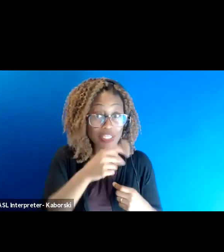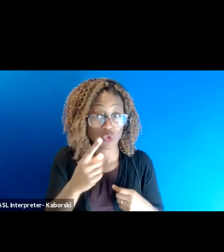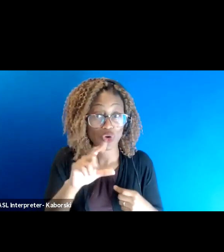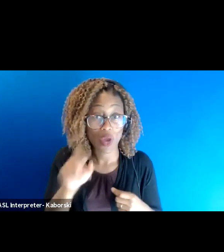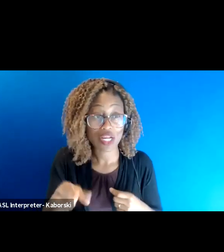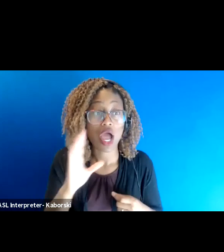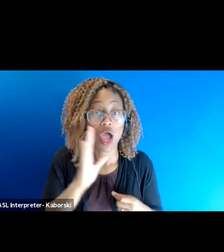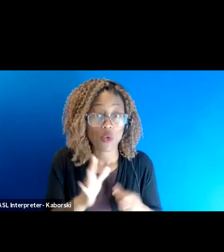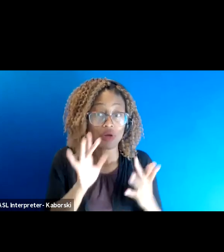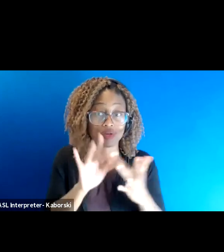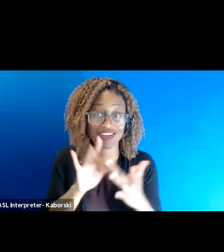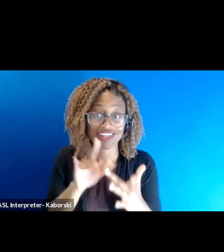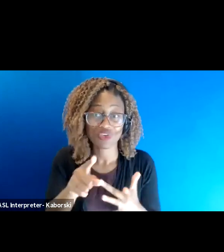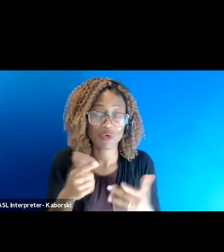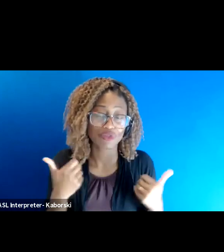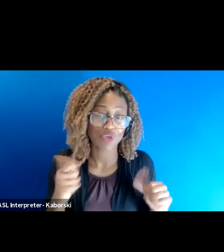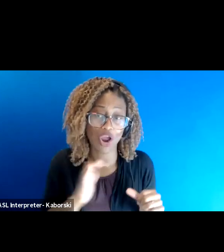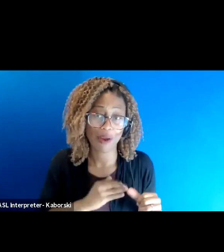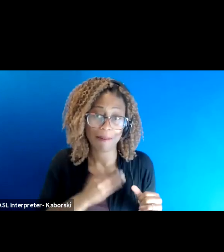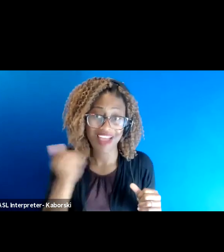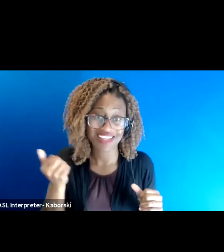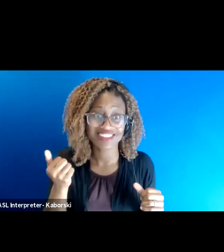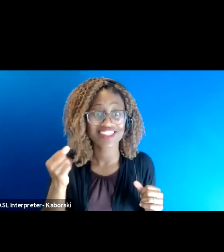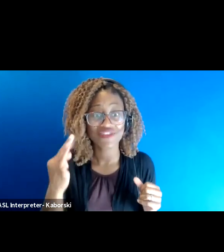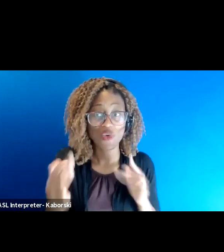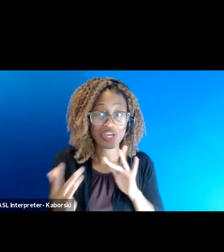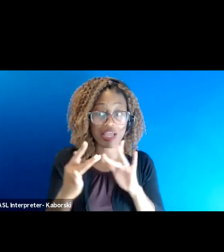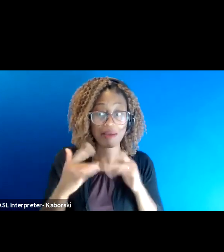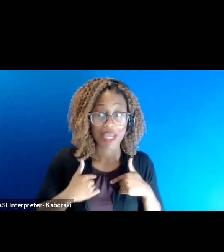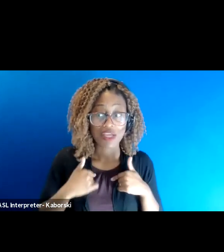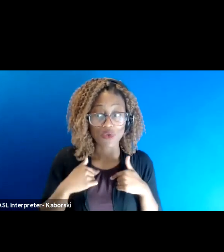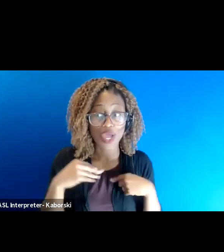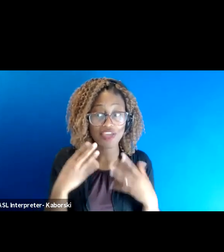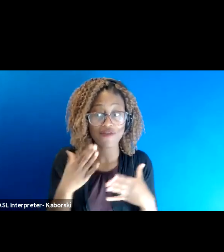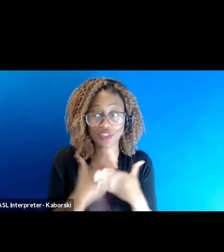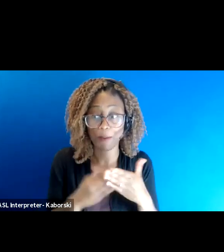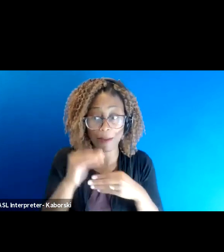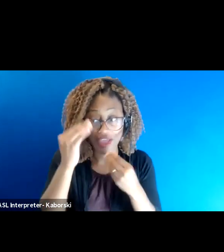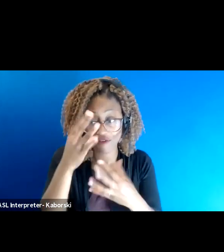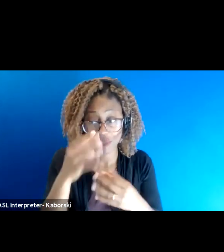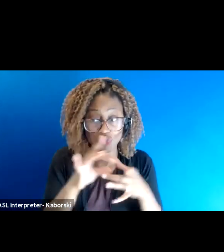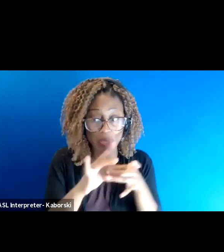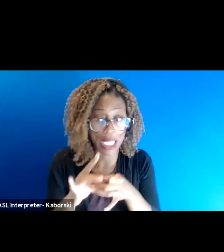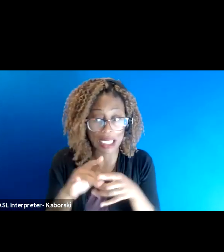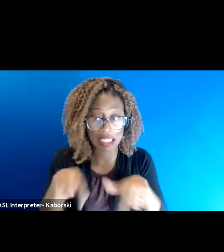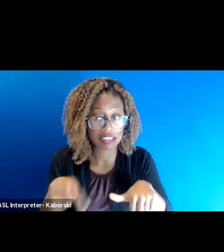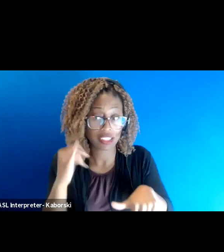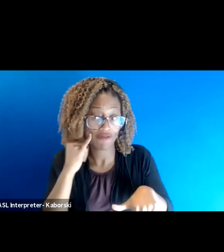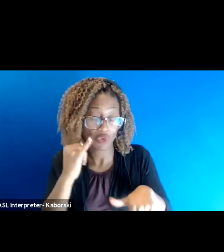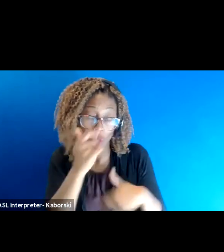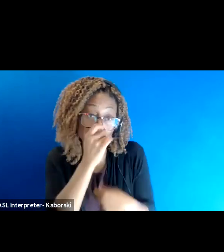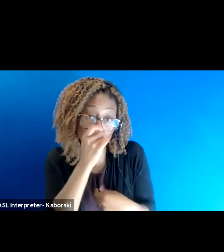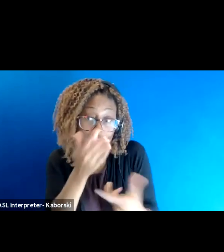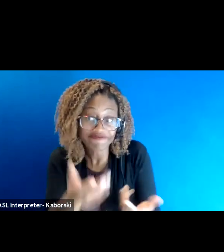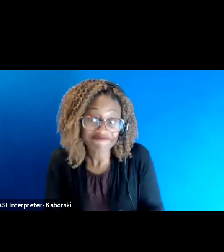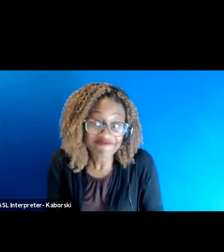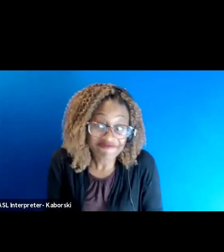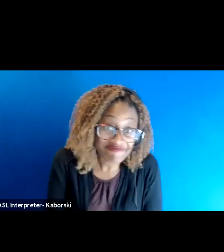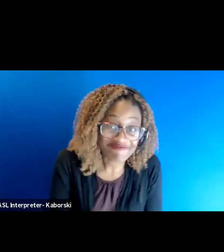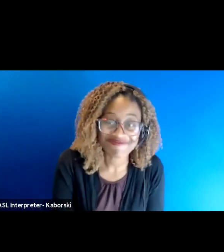will definitely try to get with you and also give you some information about us protecting us.